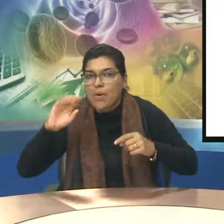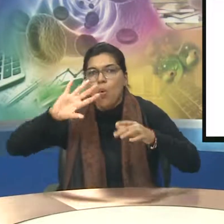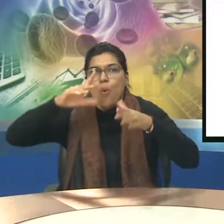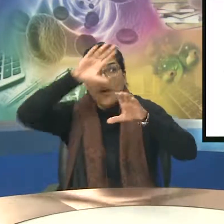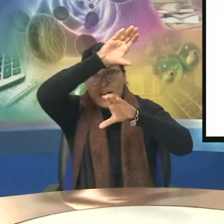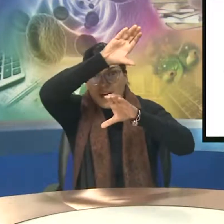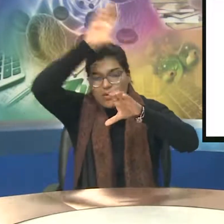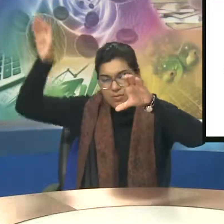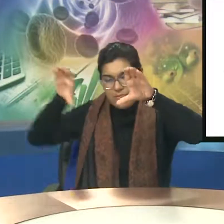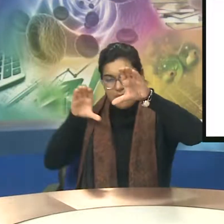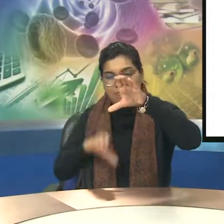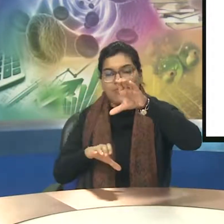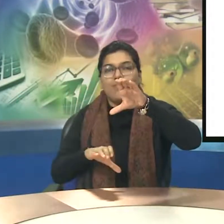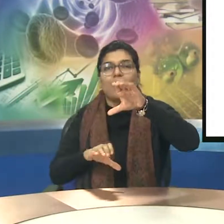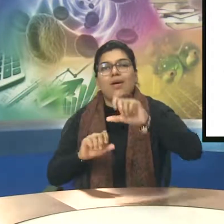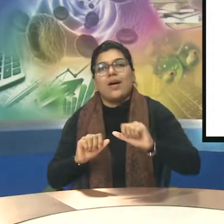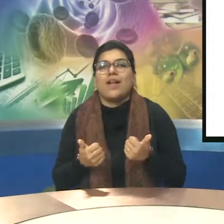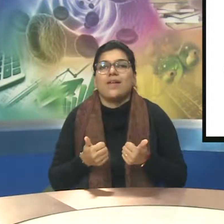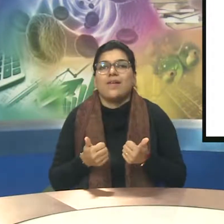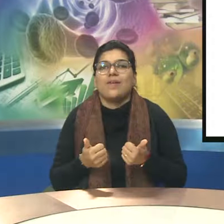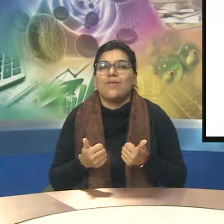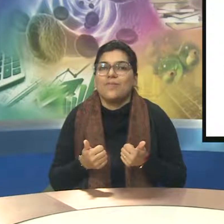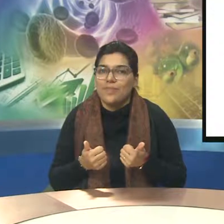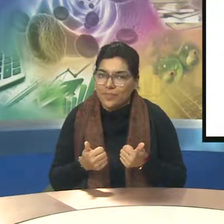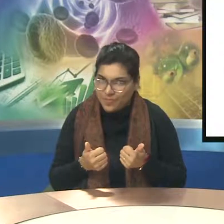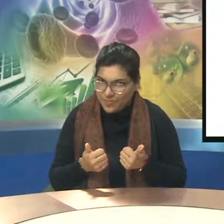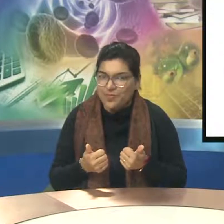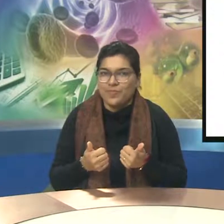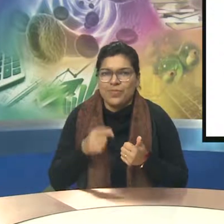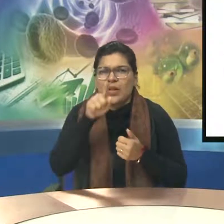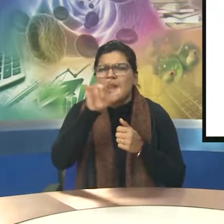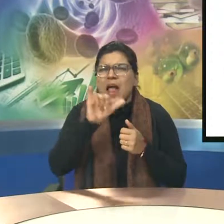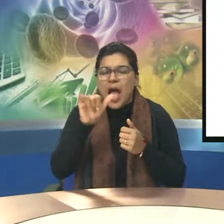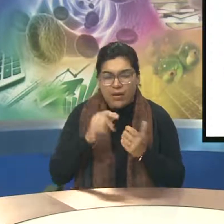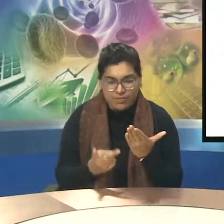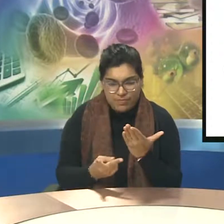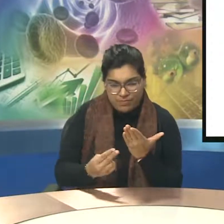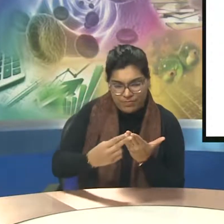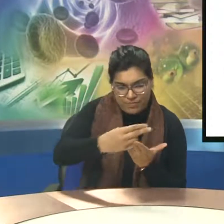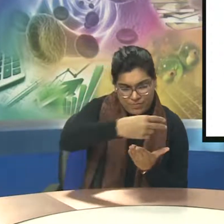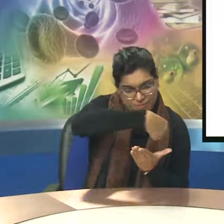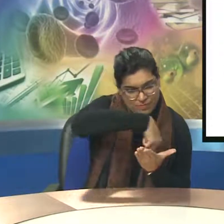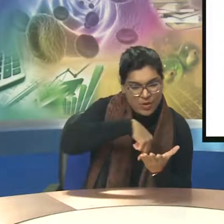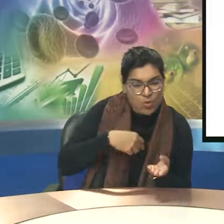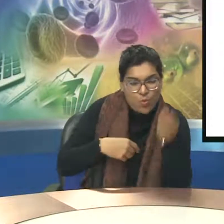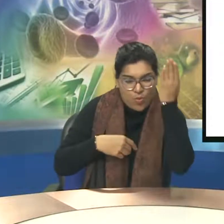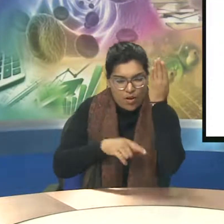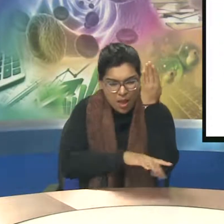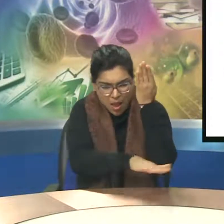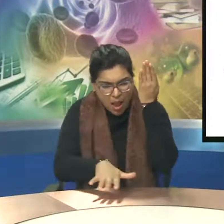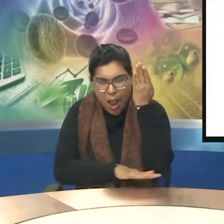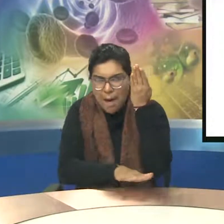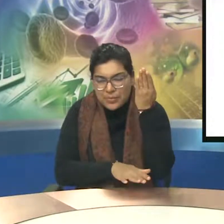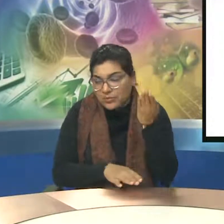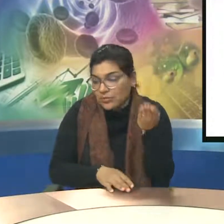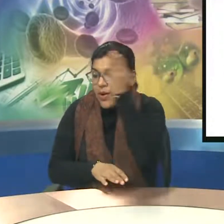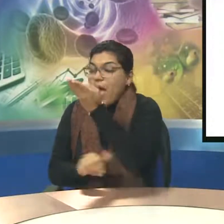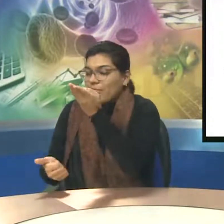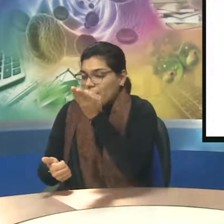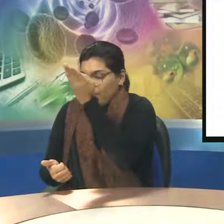Whenever we cut a particular area from one place to one place, we tap on copy, we copy the sentence or the statement